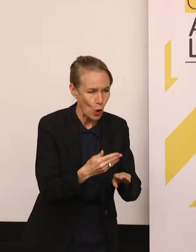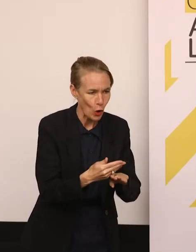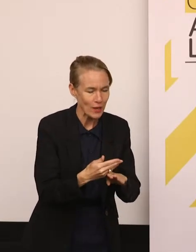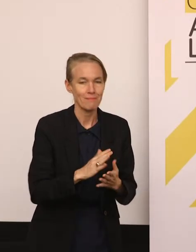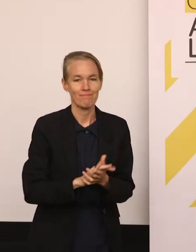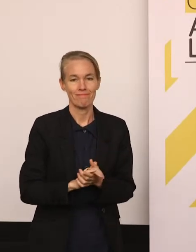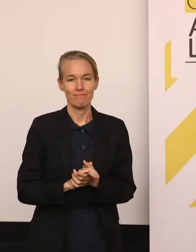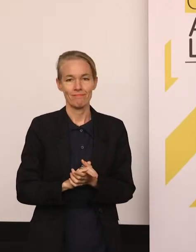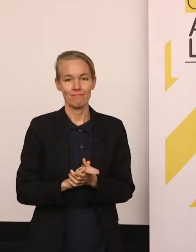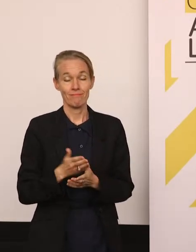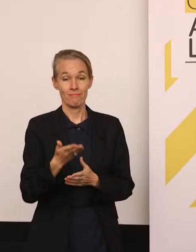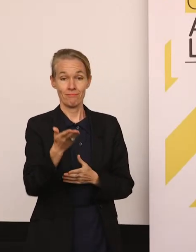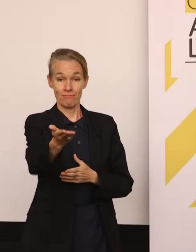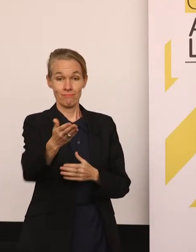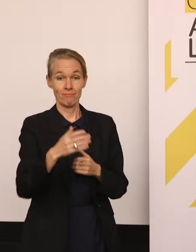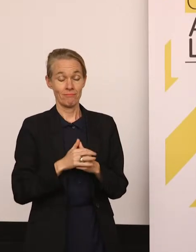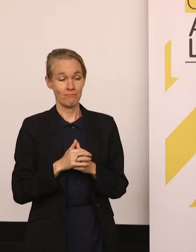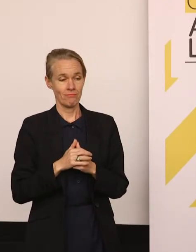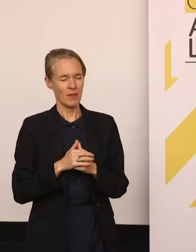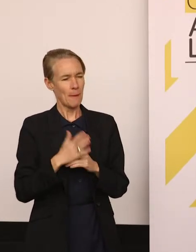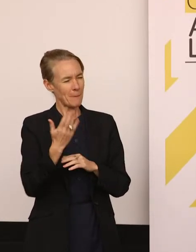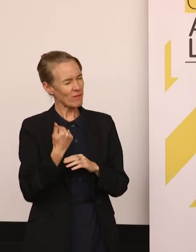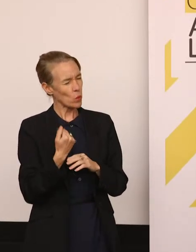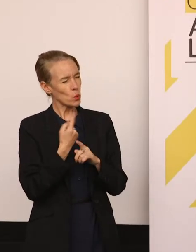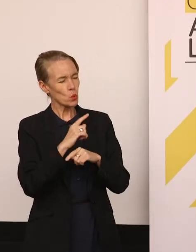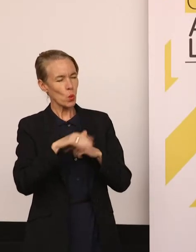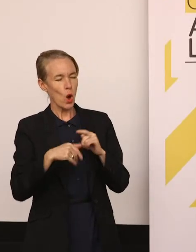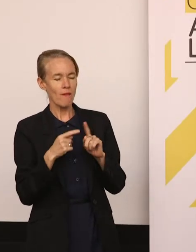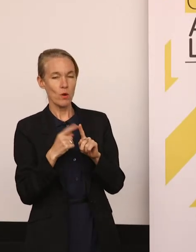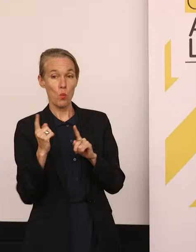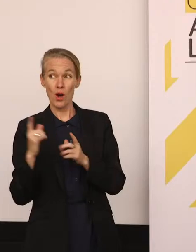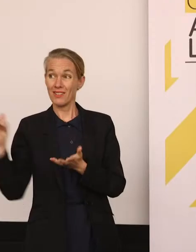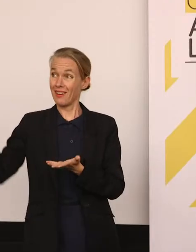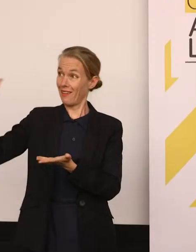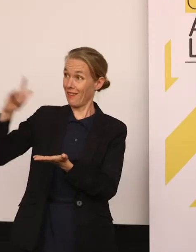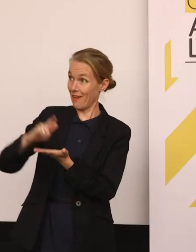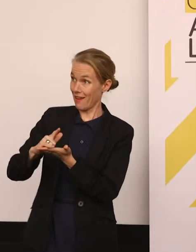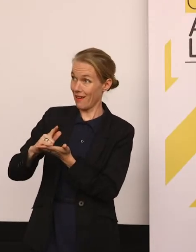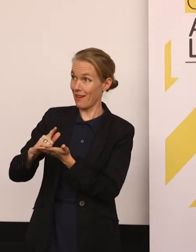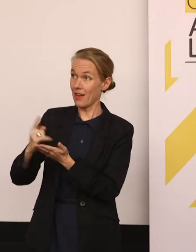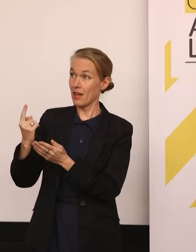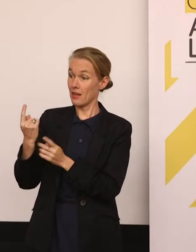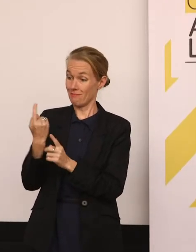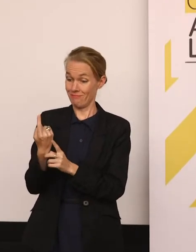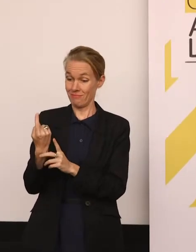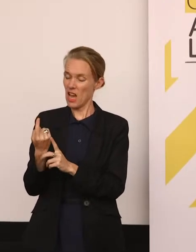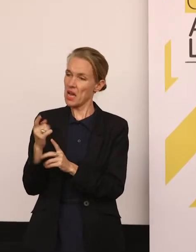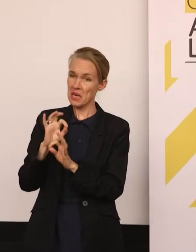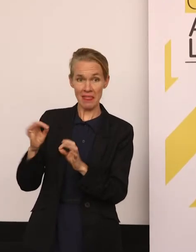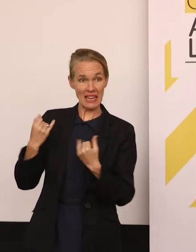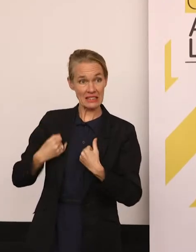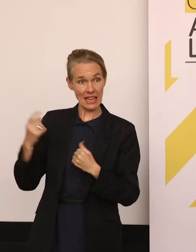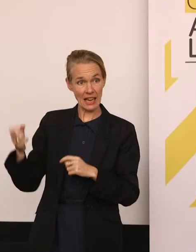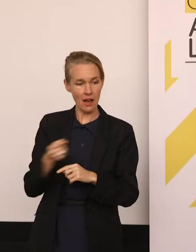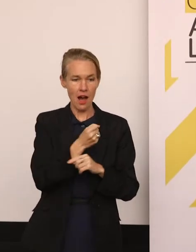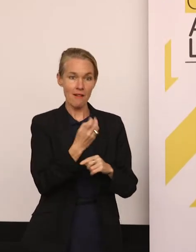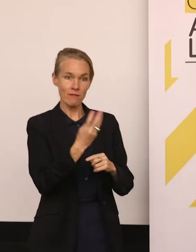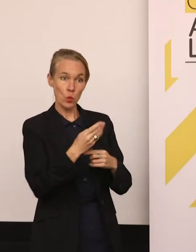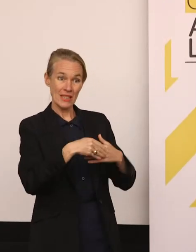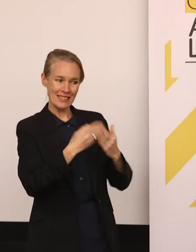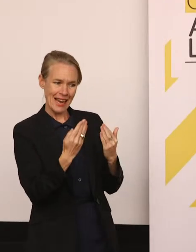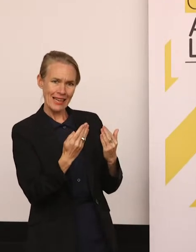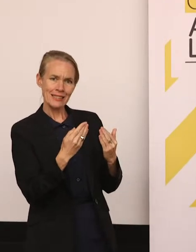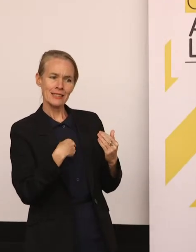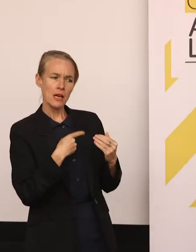and day 12. Why wait 3 days to test someone? Why not just do it as soon as they arrive? Yeah, around day 3, and that is because we know